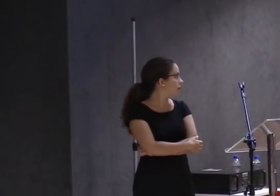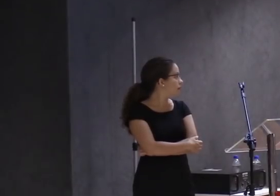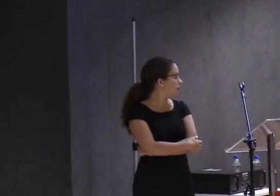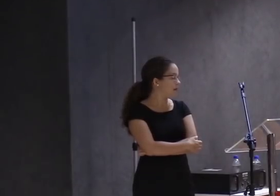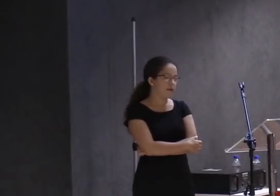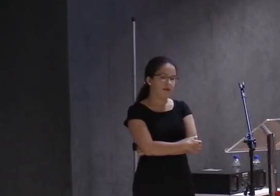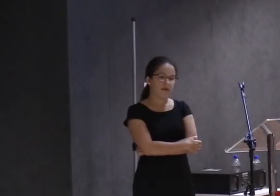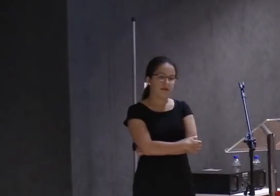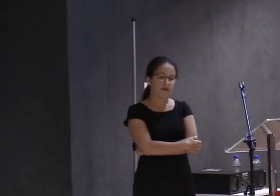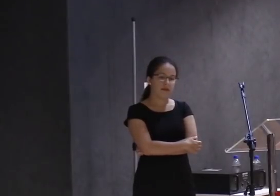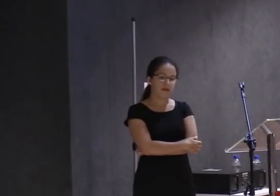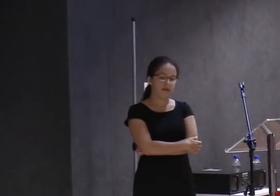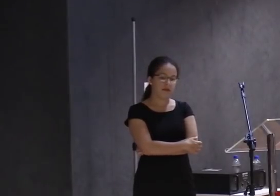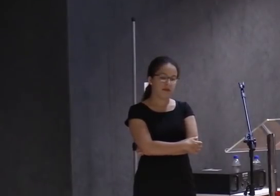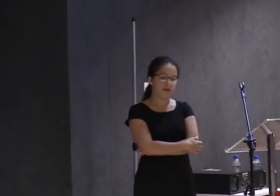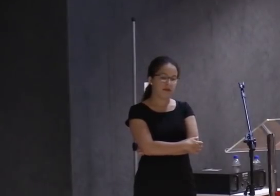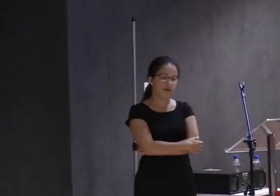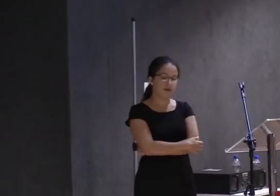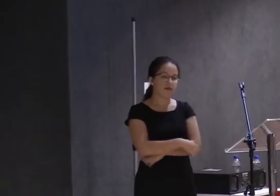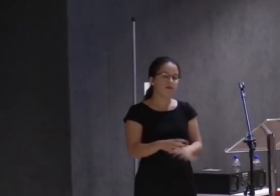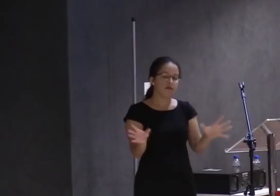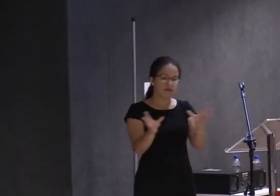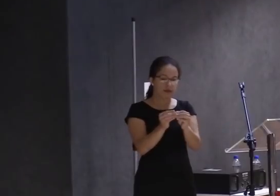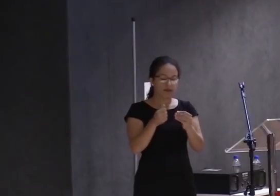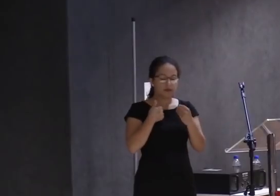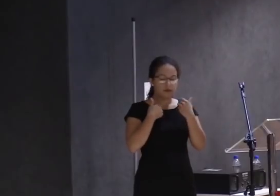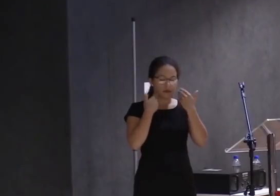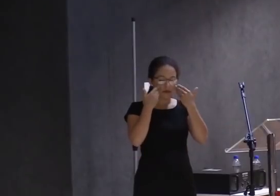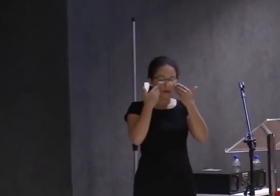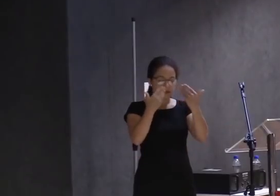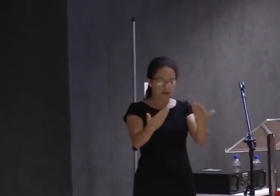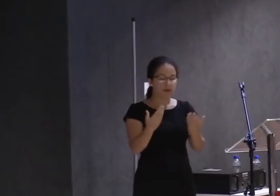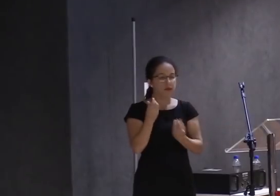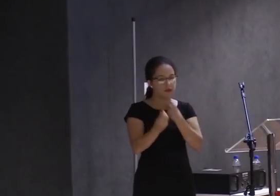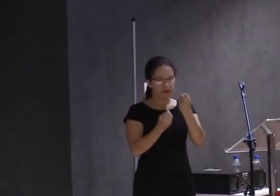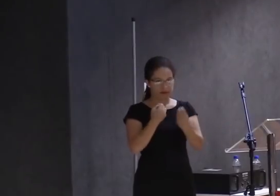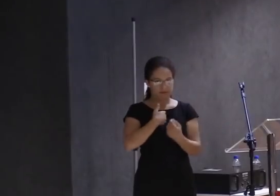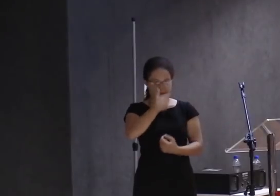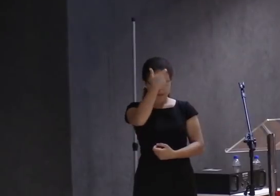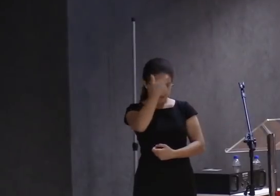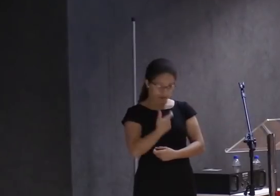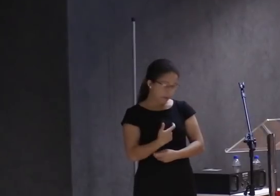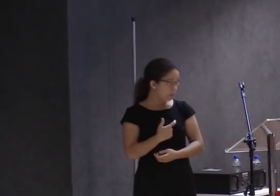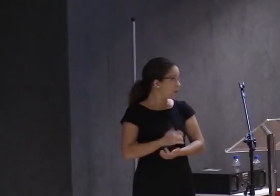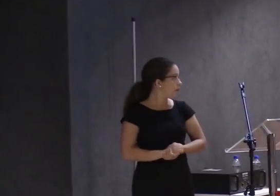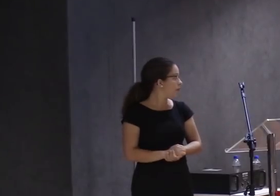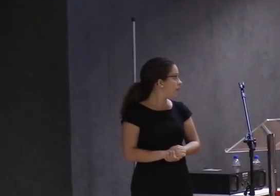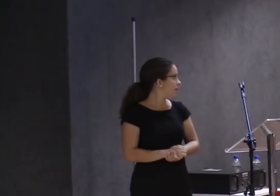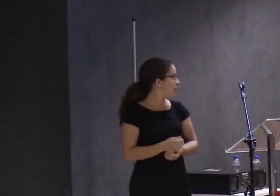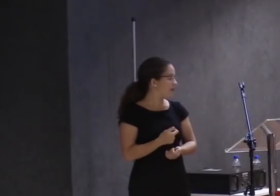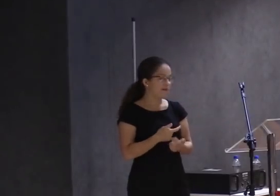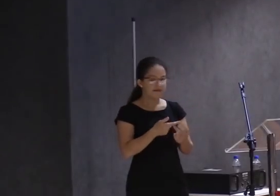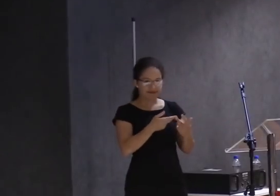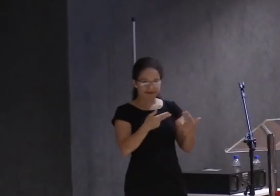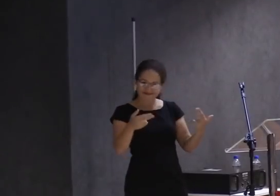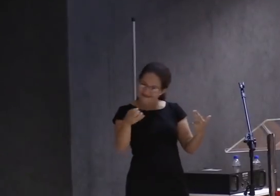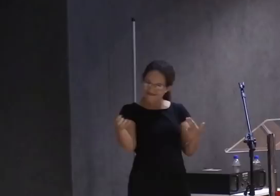So just to give a short presentation where I come from, you already know perhaps something new about